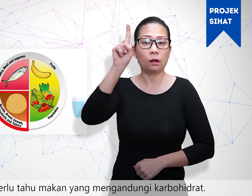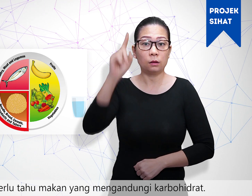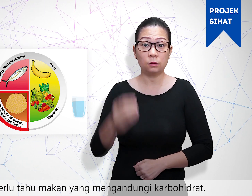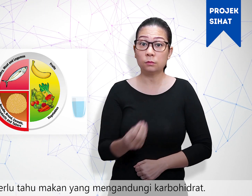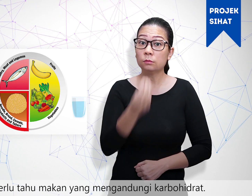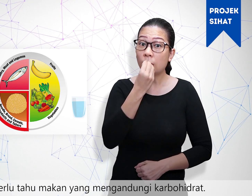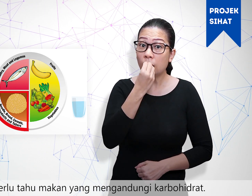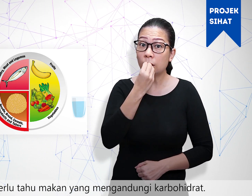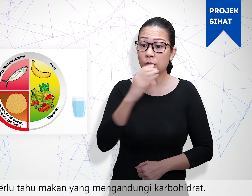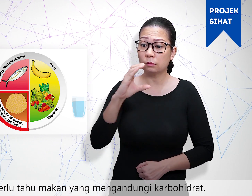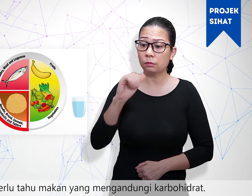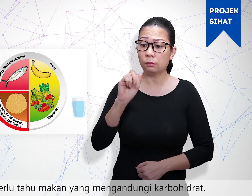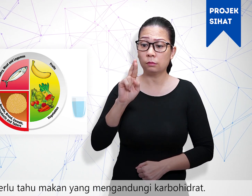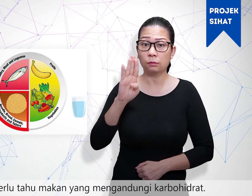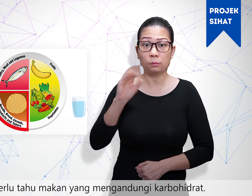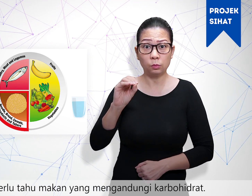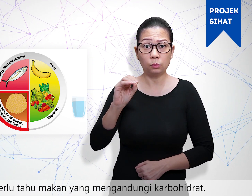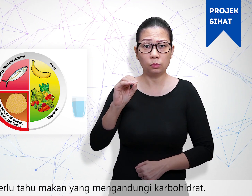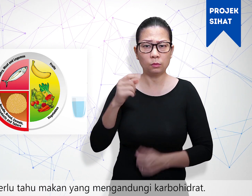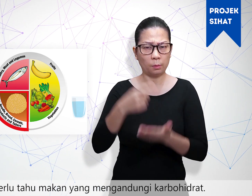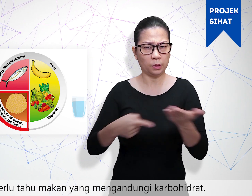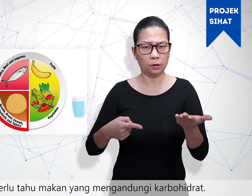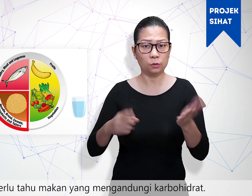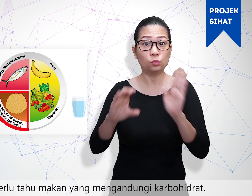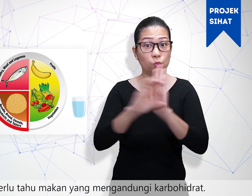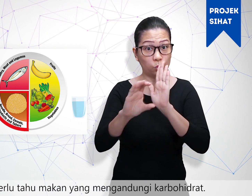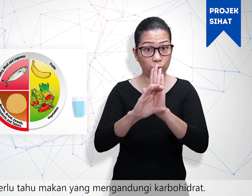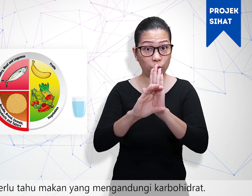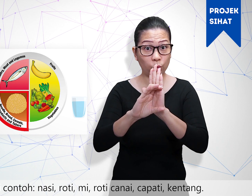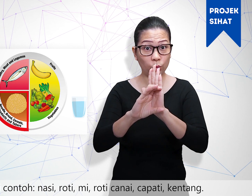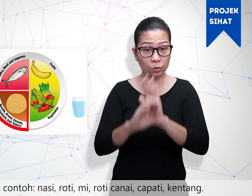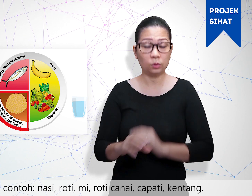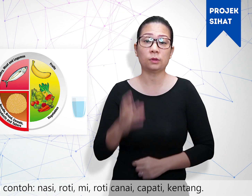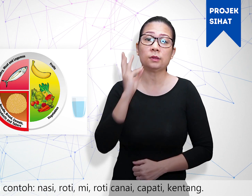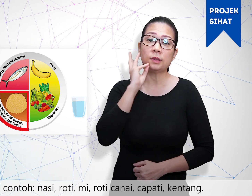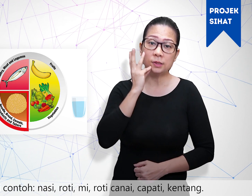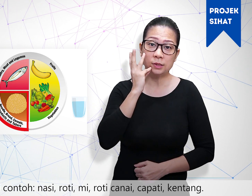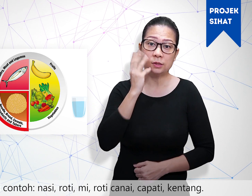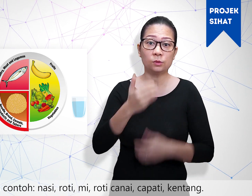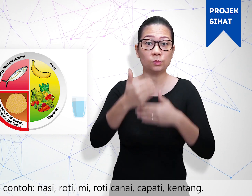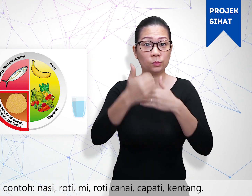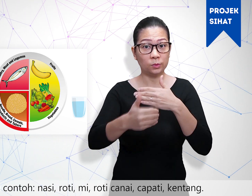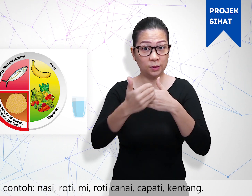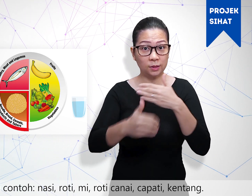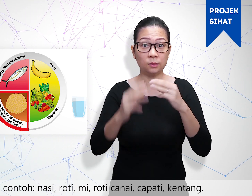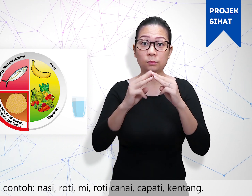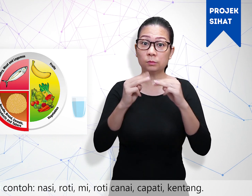You should know which food contain carbohydrates. For example, rice, bread,